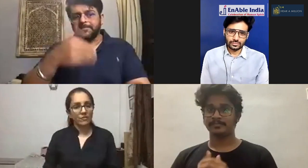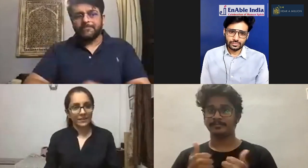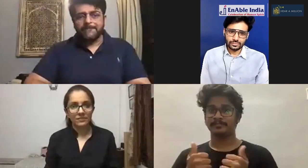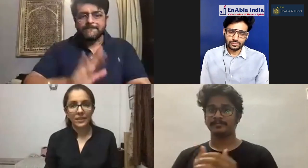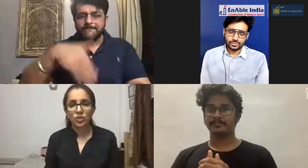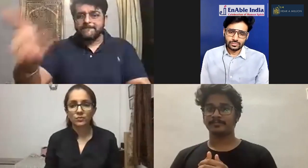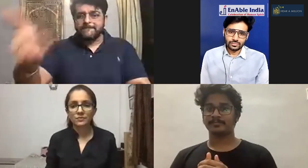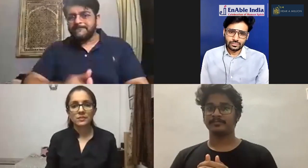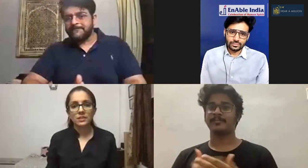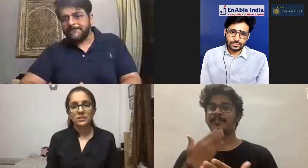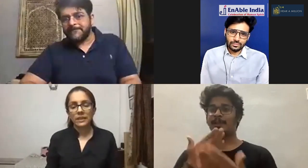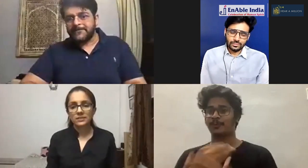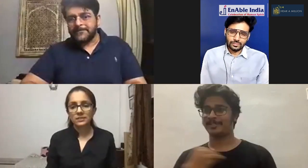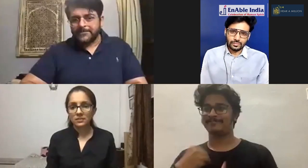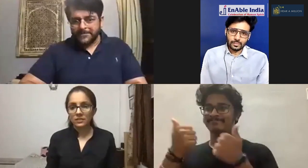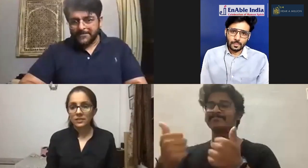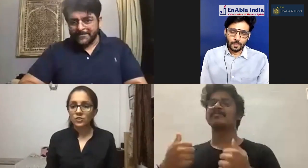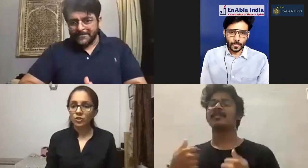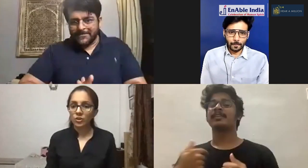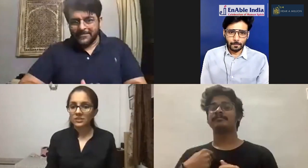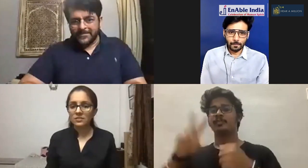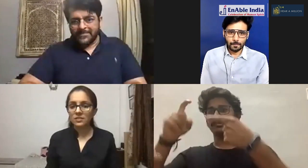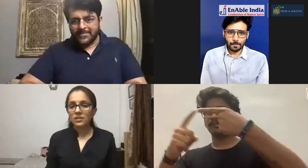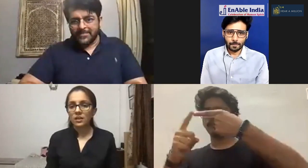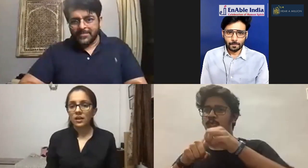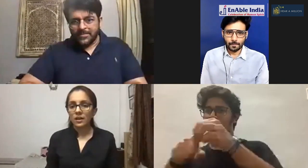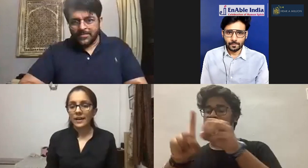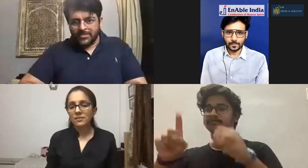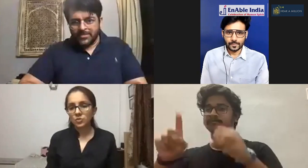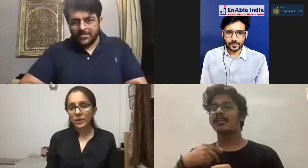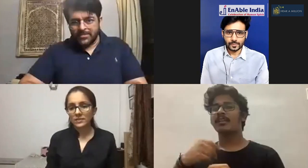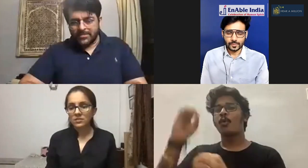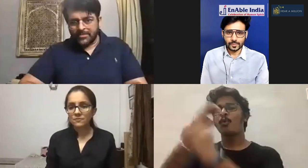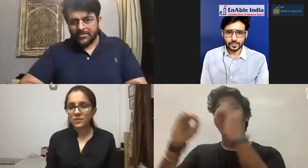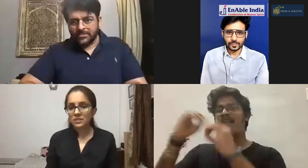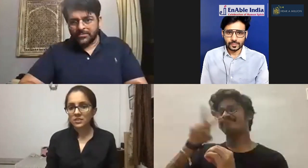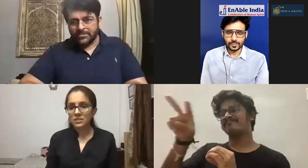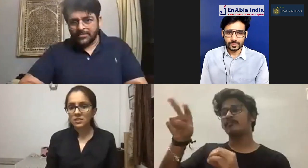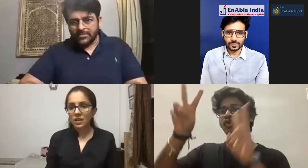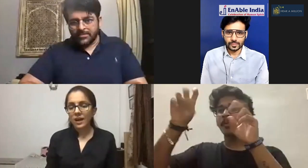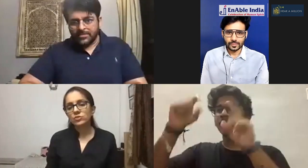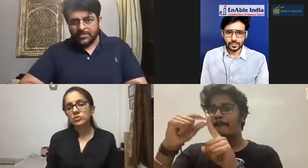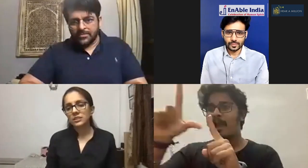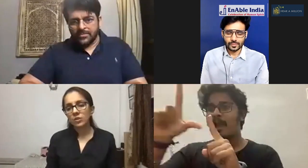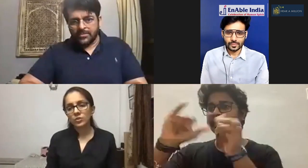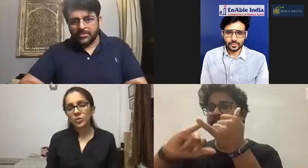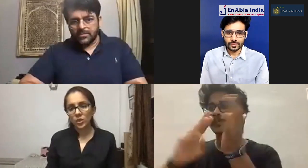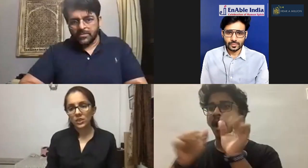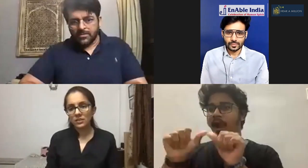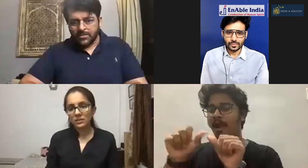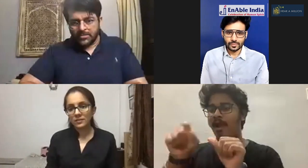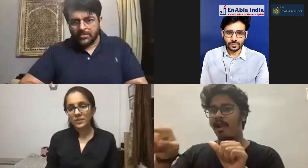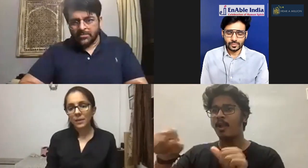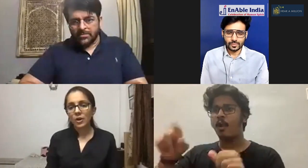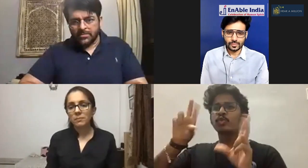All right. Thank you. Next. Thank you, doctor. I have two questions. First is, I was just reading on